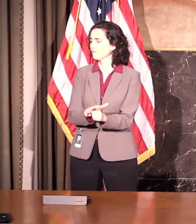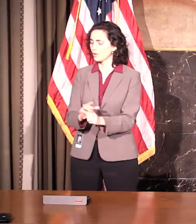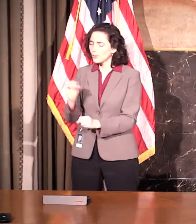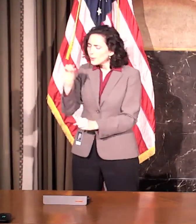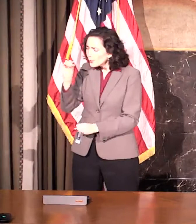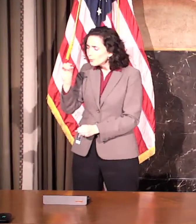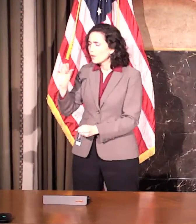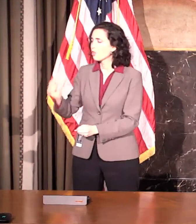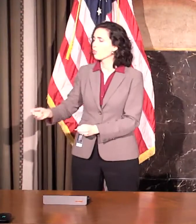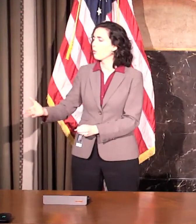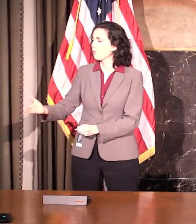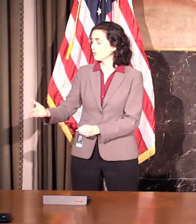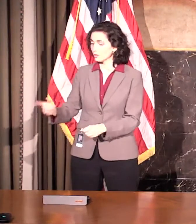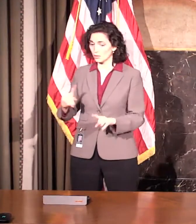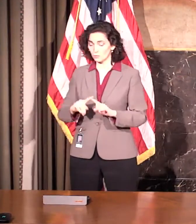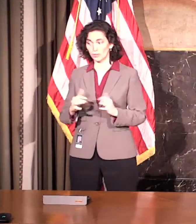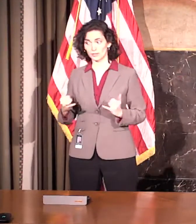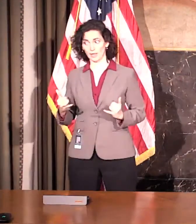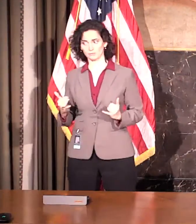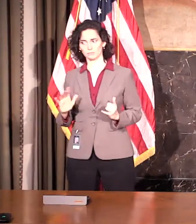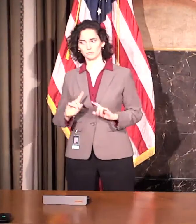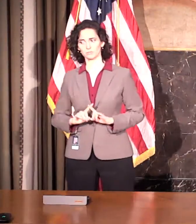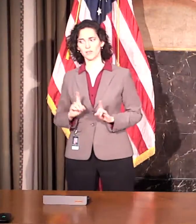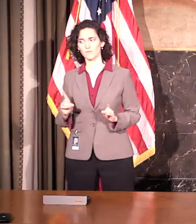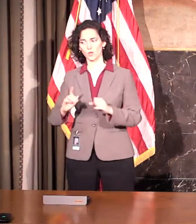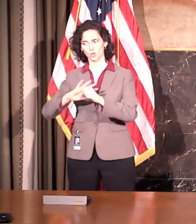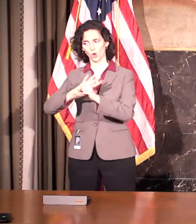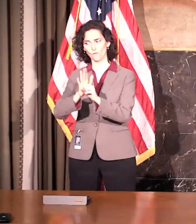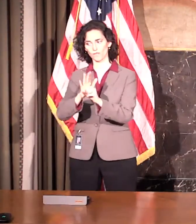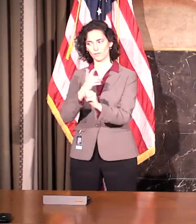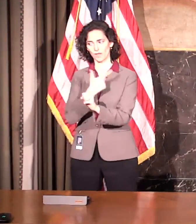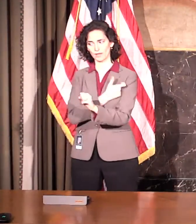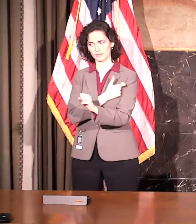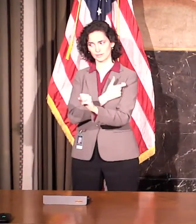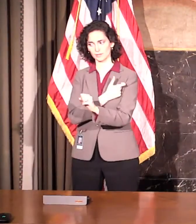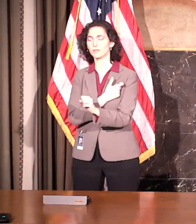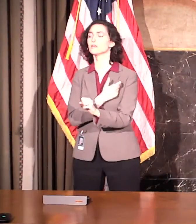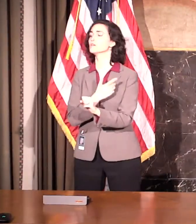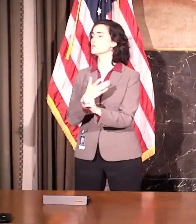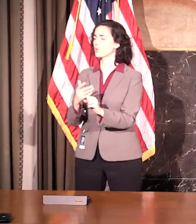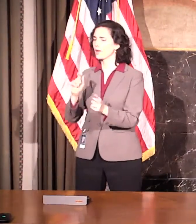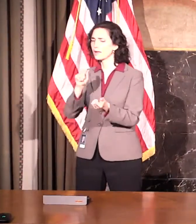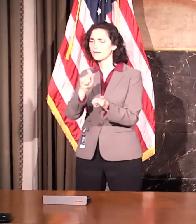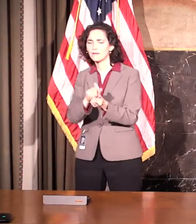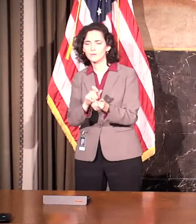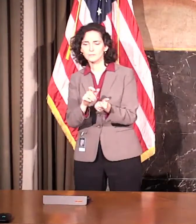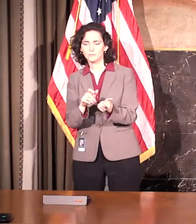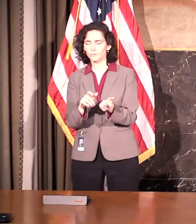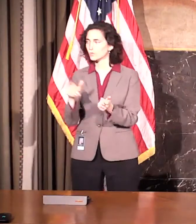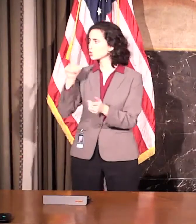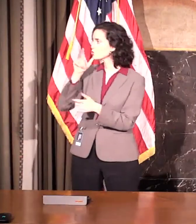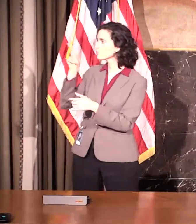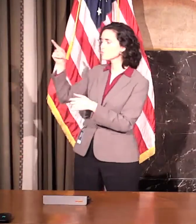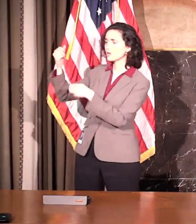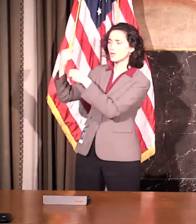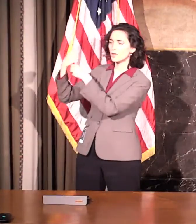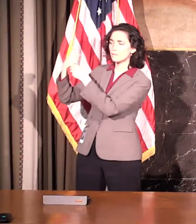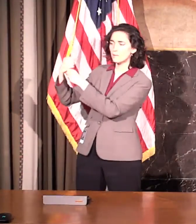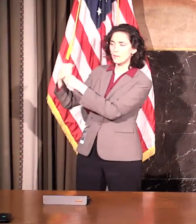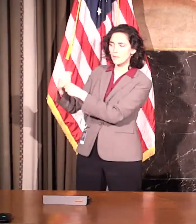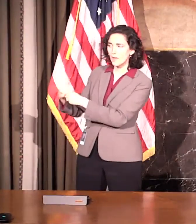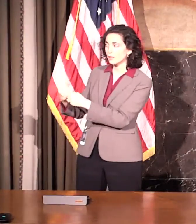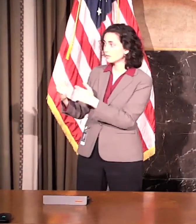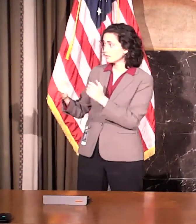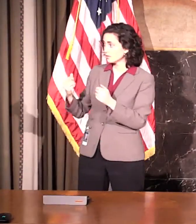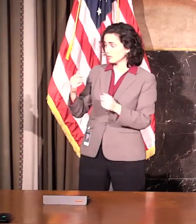is very new. I mean, like in terms of the COVID vaccine issue. So we don't have a good sense yet from the manufacturer if there's any